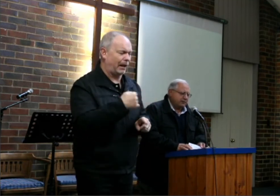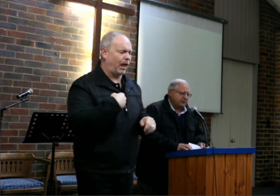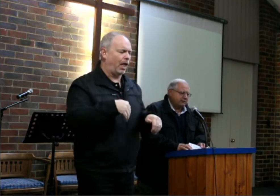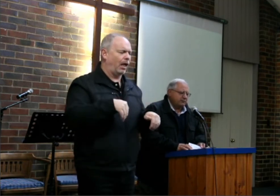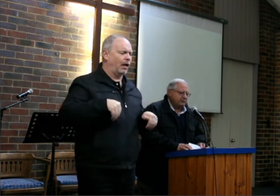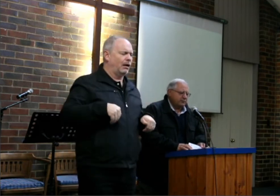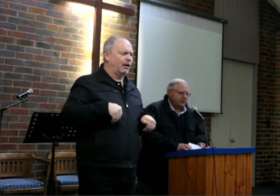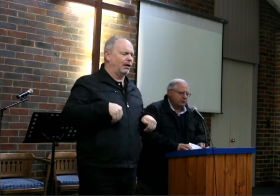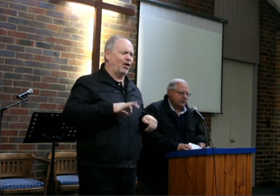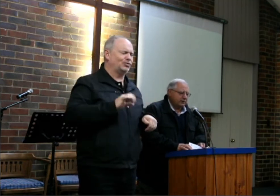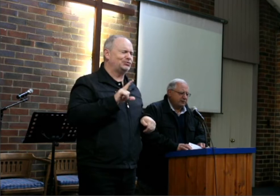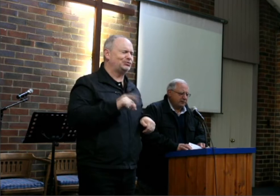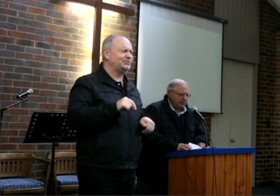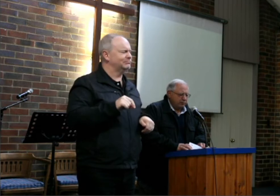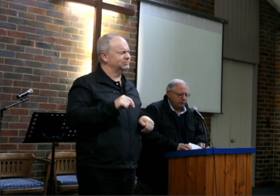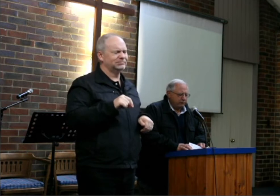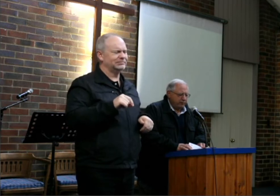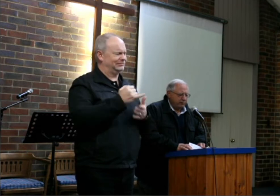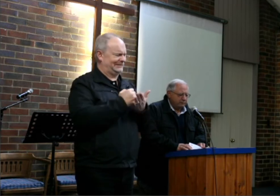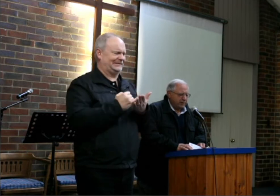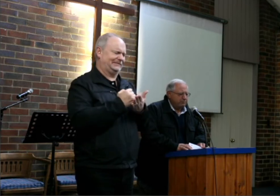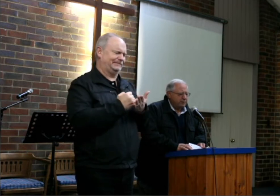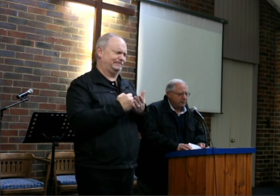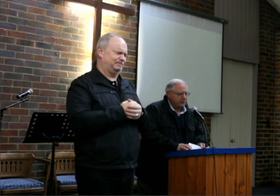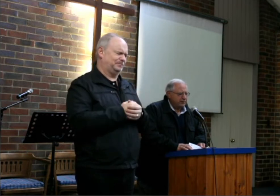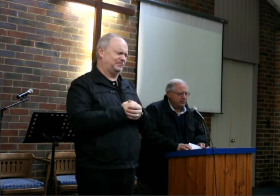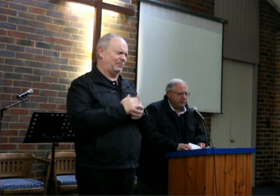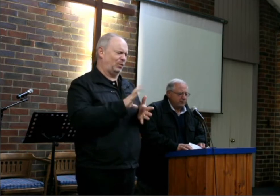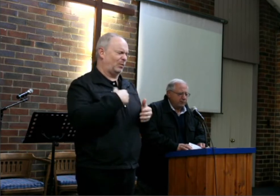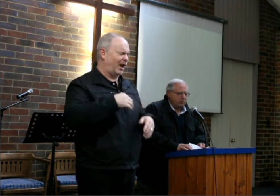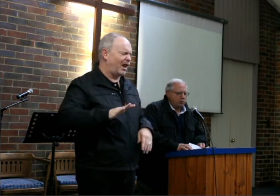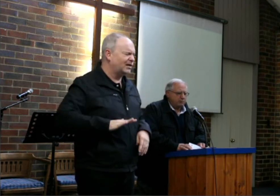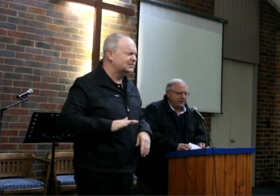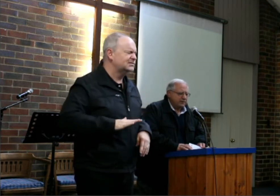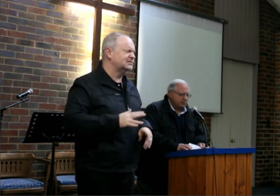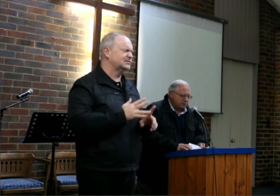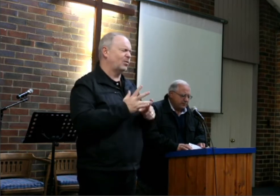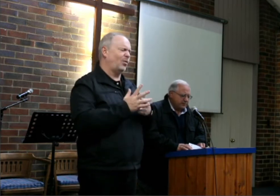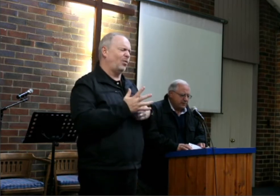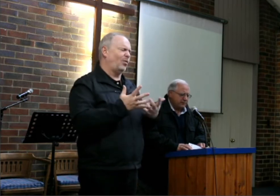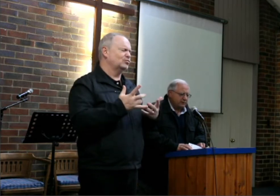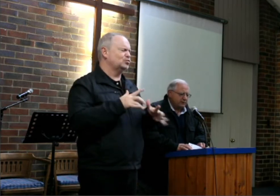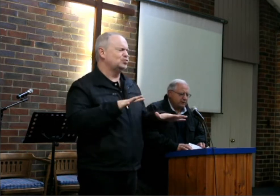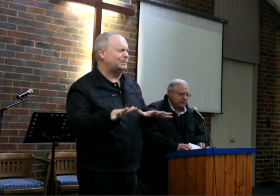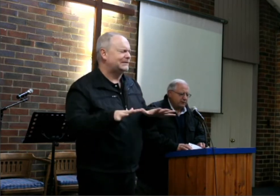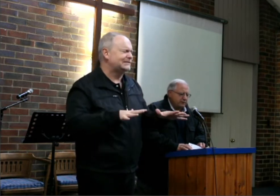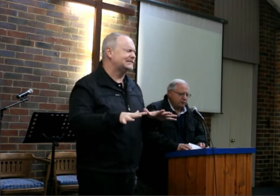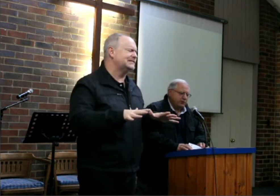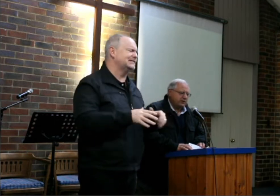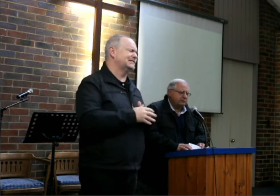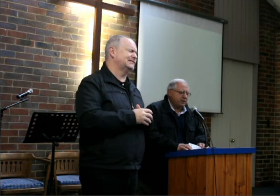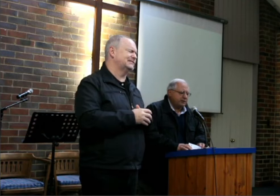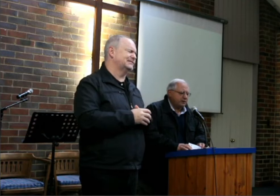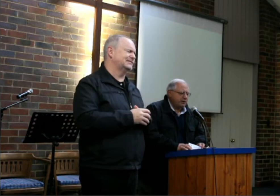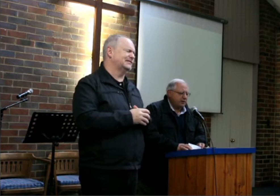something, but we, out of apathy or being so busy, we